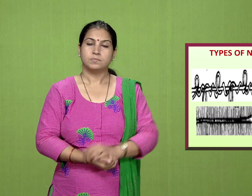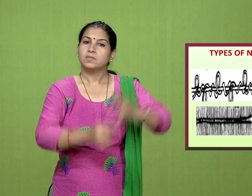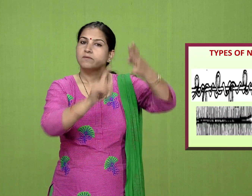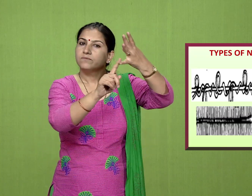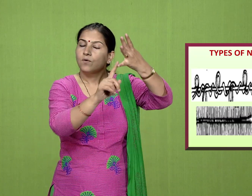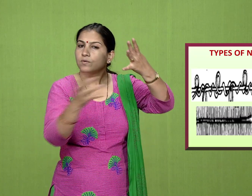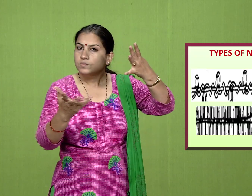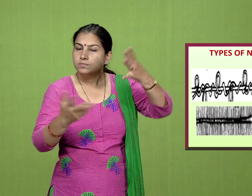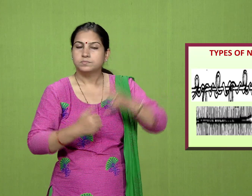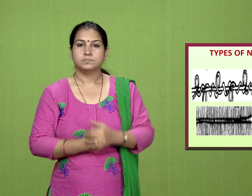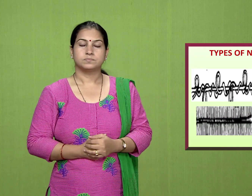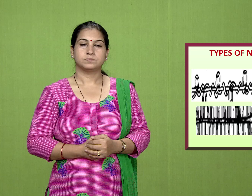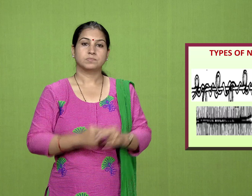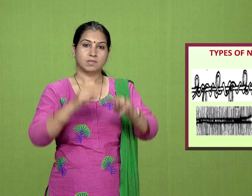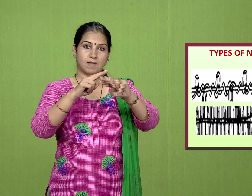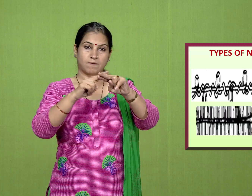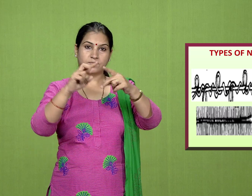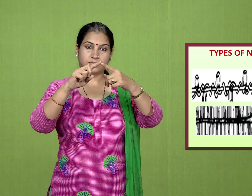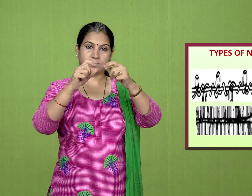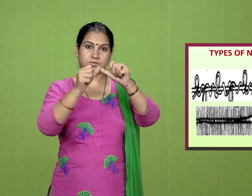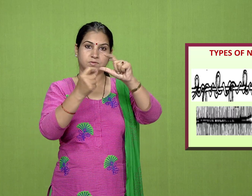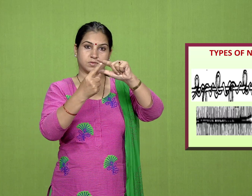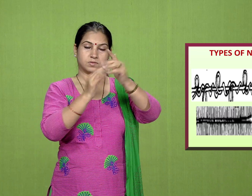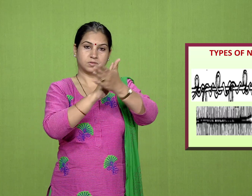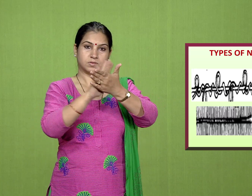Fourth is feather yarn.